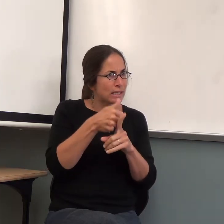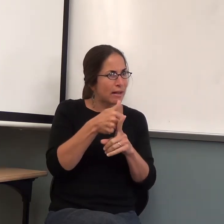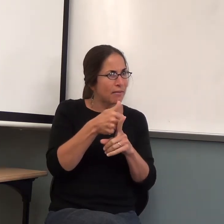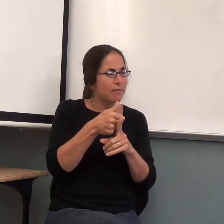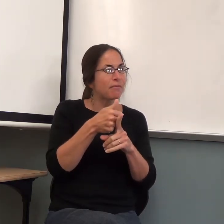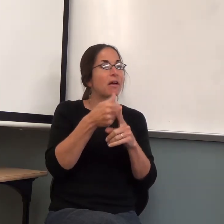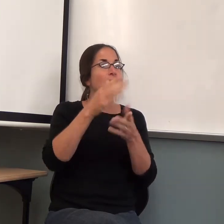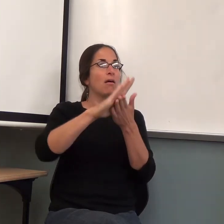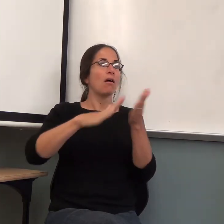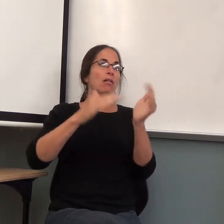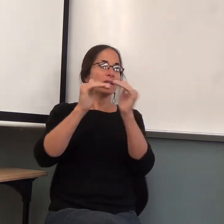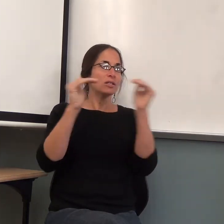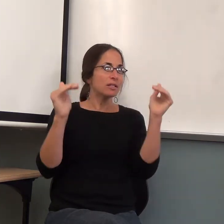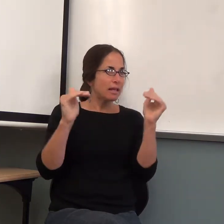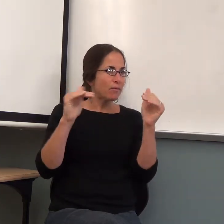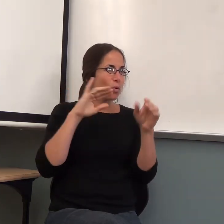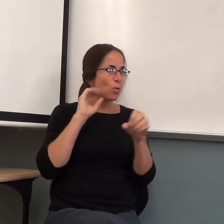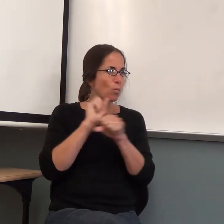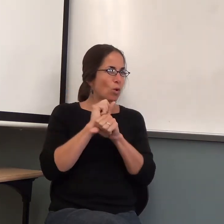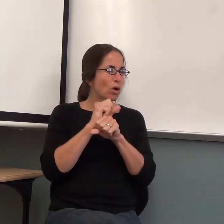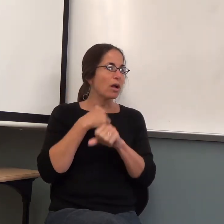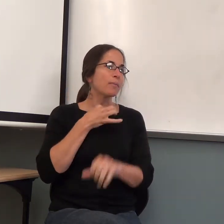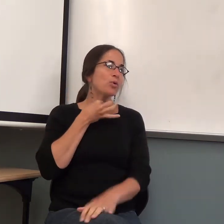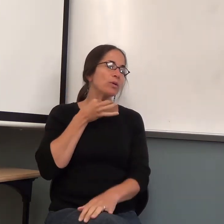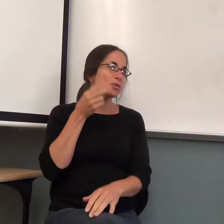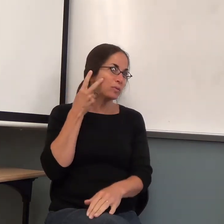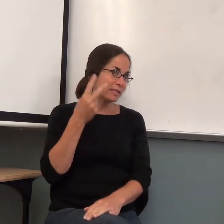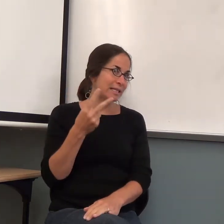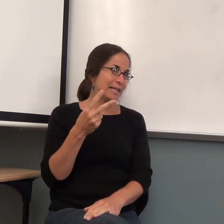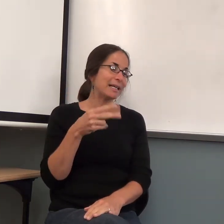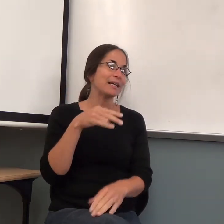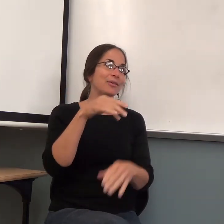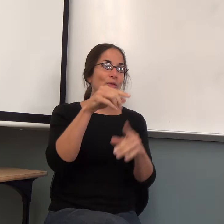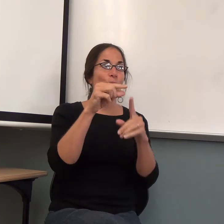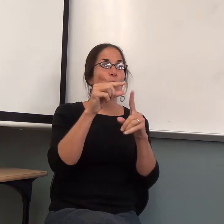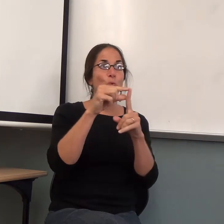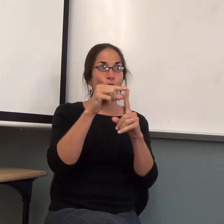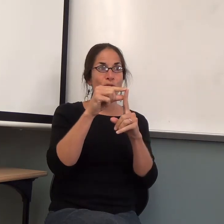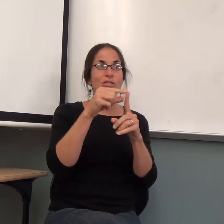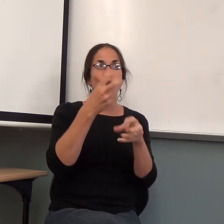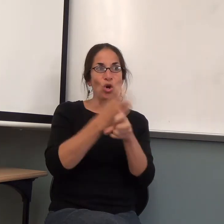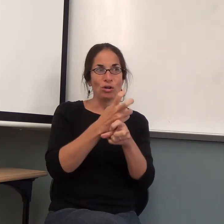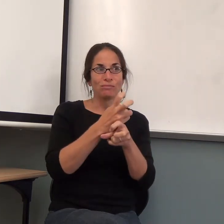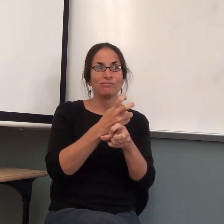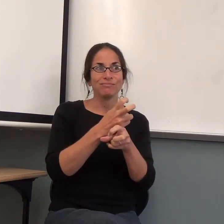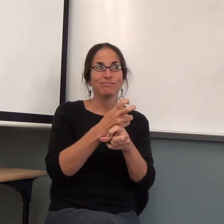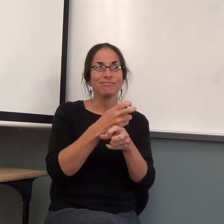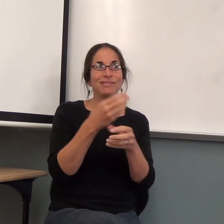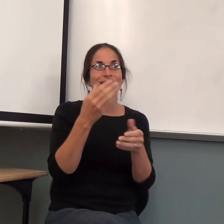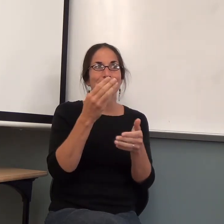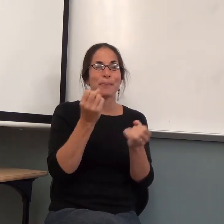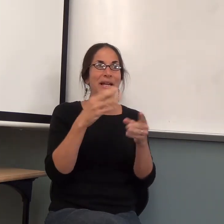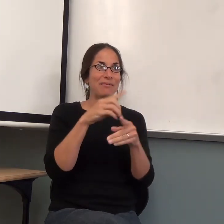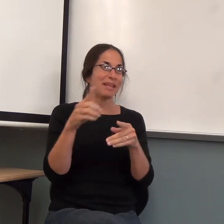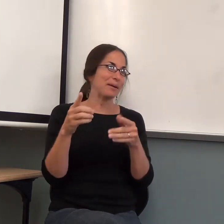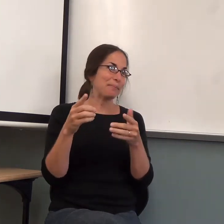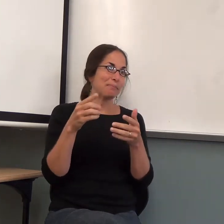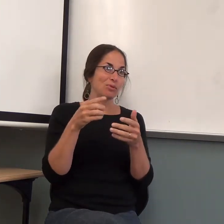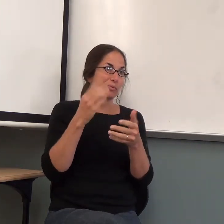college level homework assignment, okay? So yes, the words are a little harder. Some of them are words that you may or may not have seen before. And